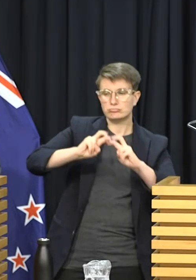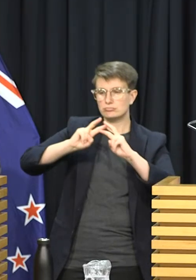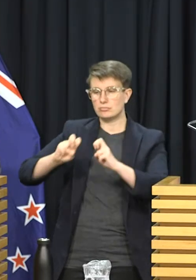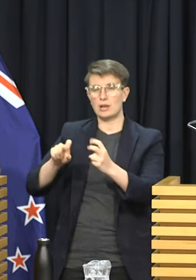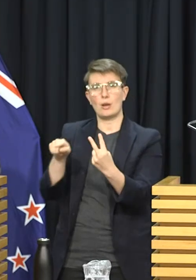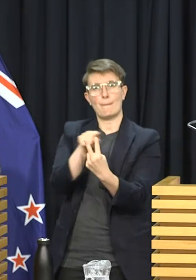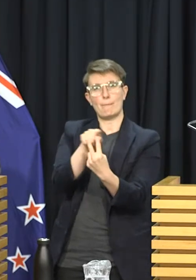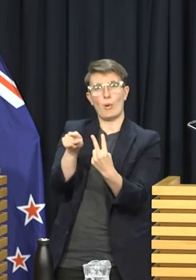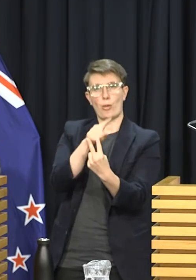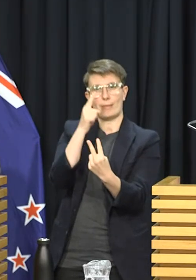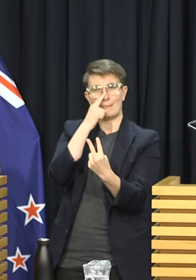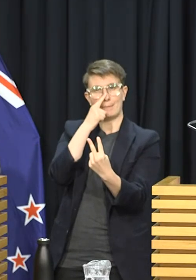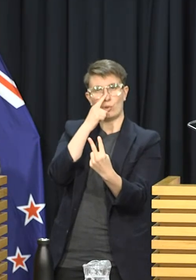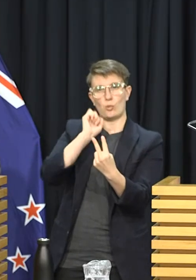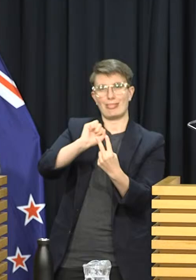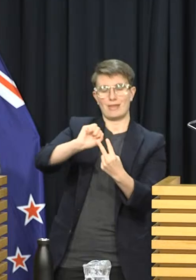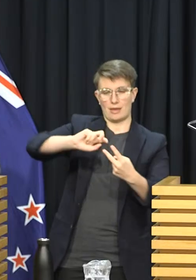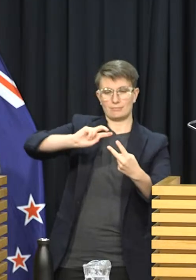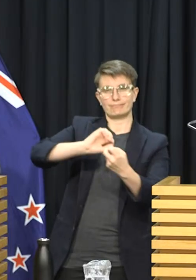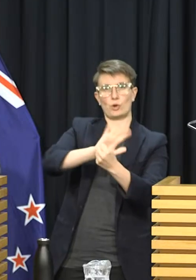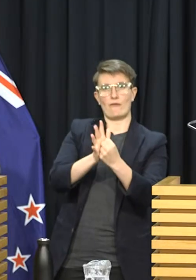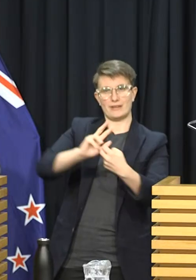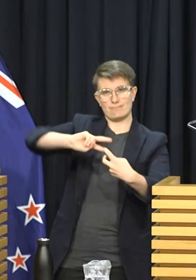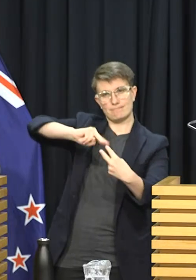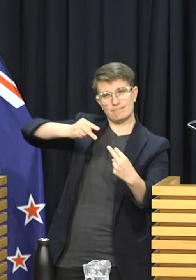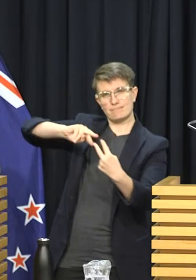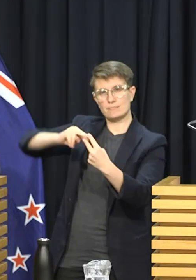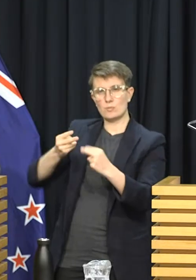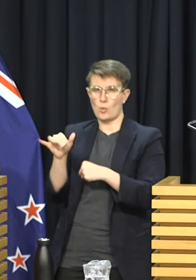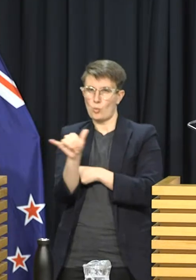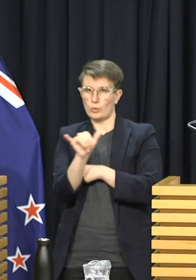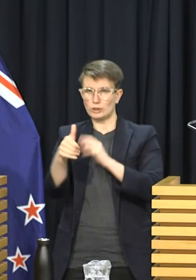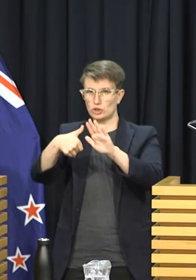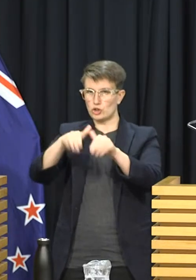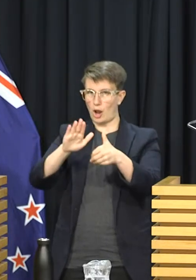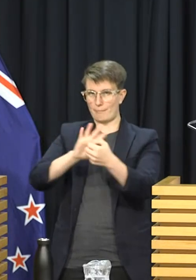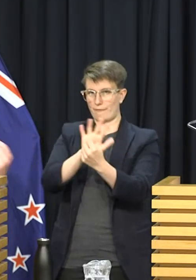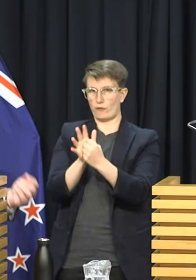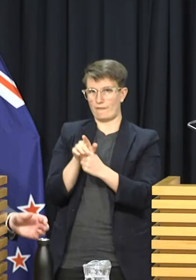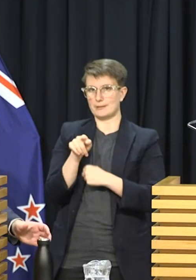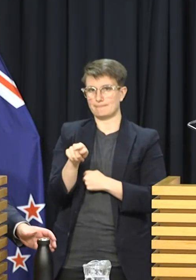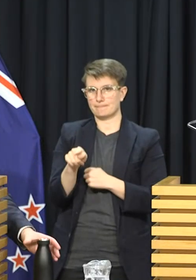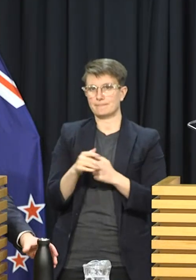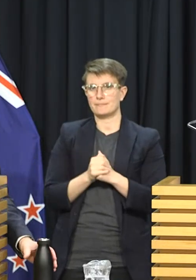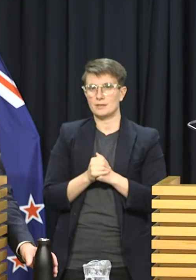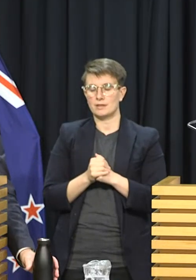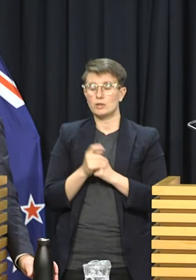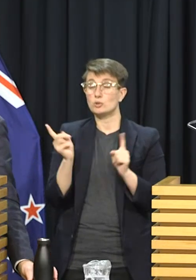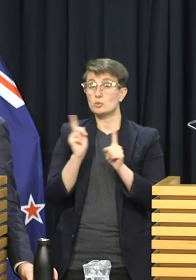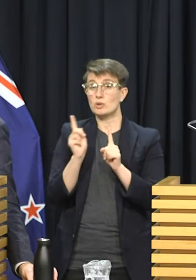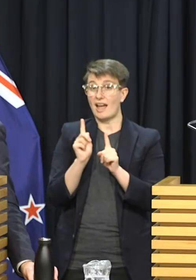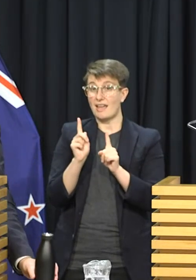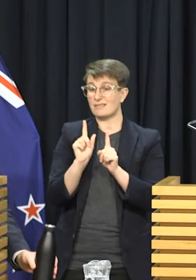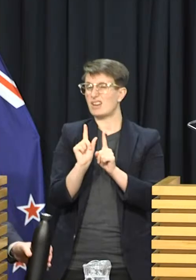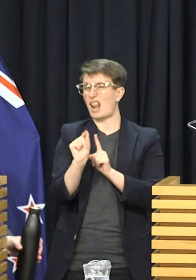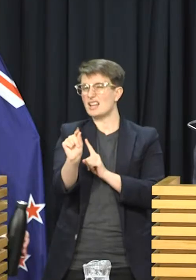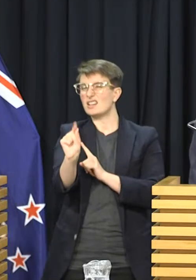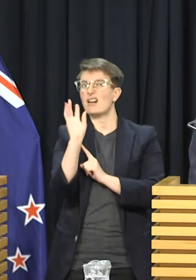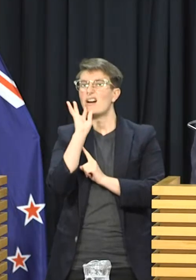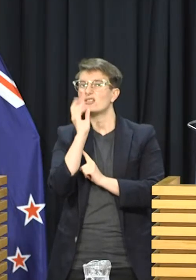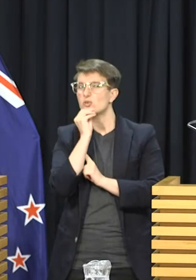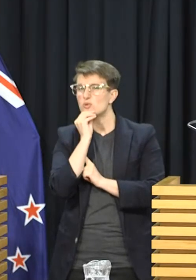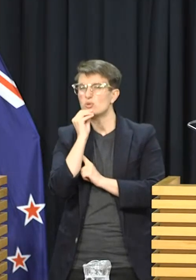A and the second family member. We should have those results available later today. They will help